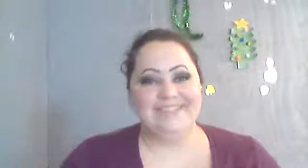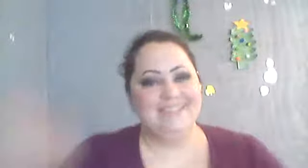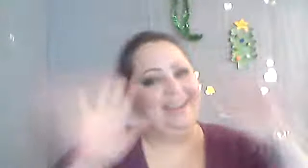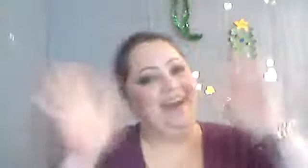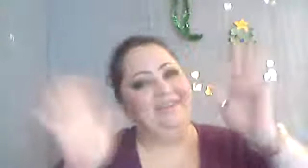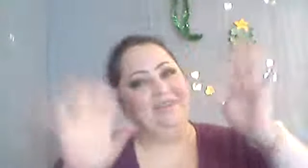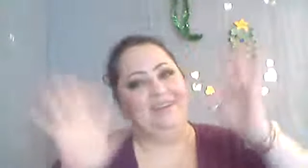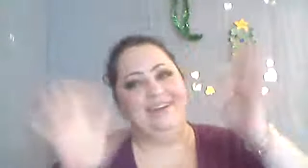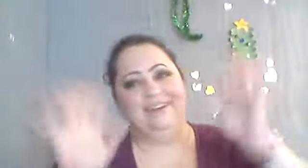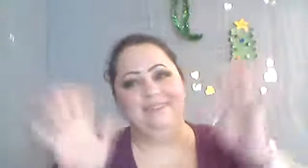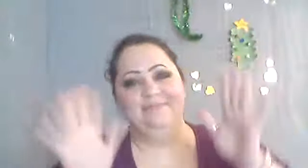Hi, everyone.